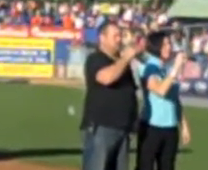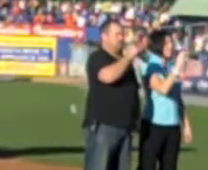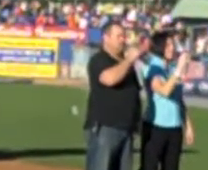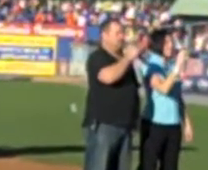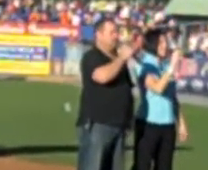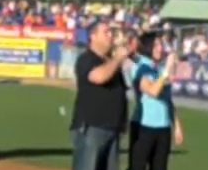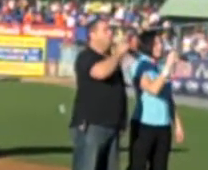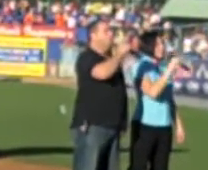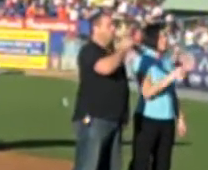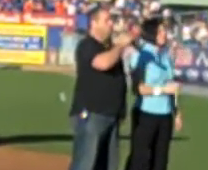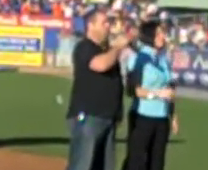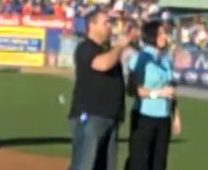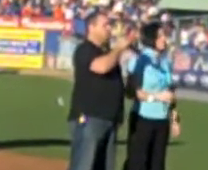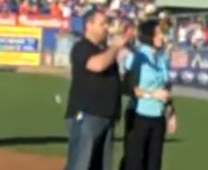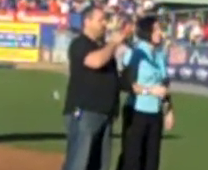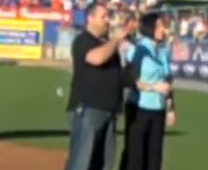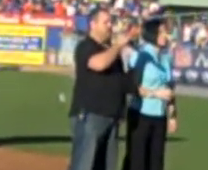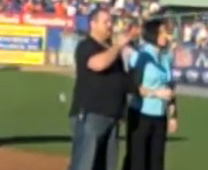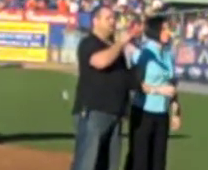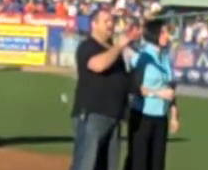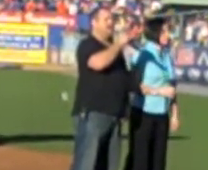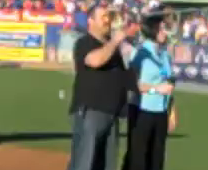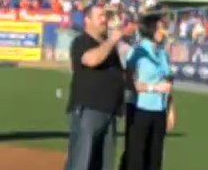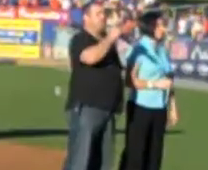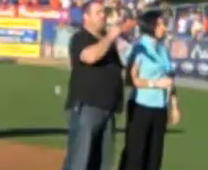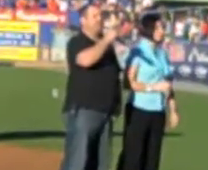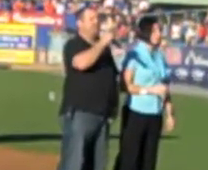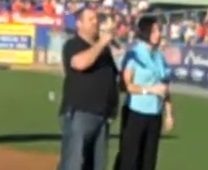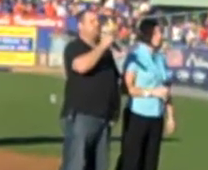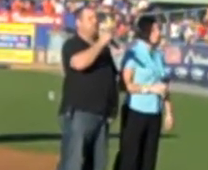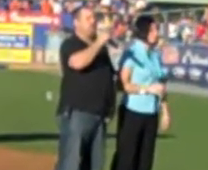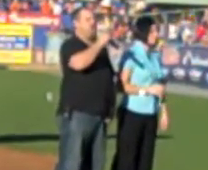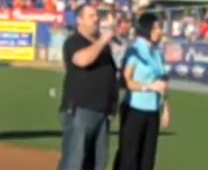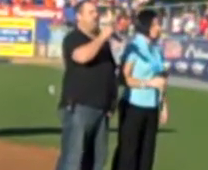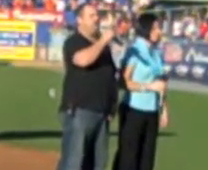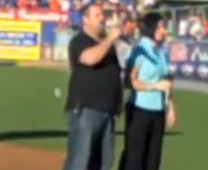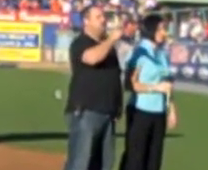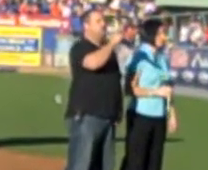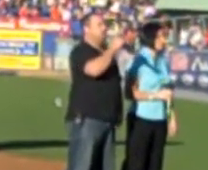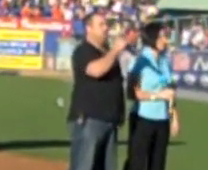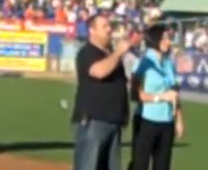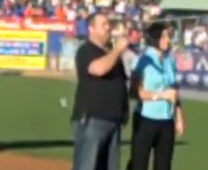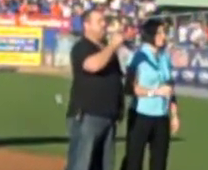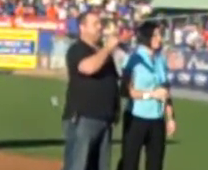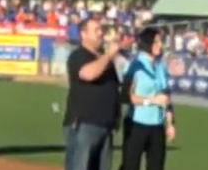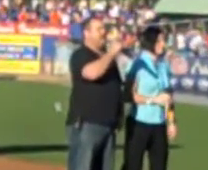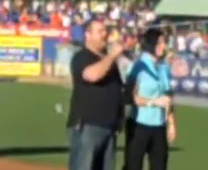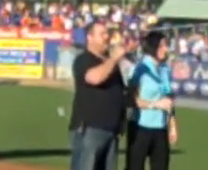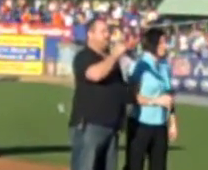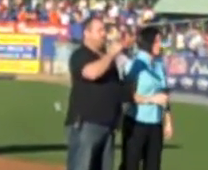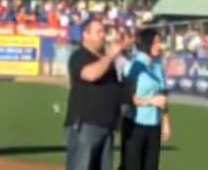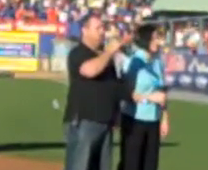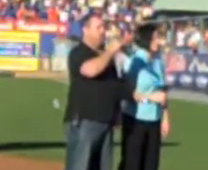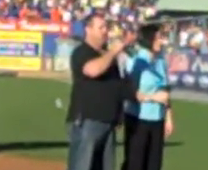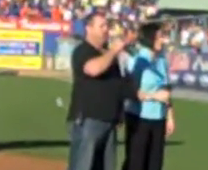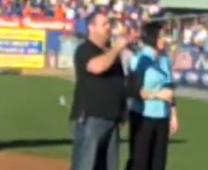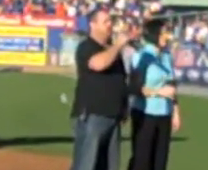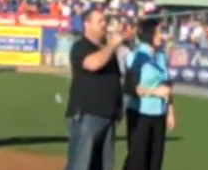Whose broad stripes and bright stars through the perilous